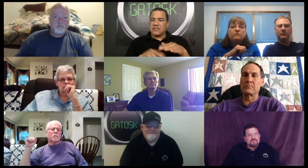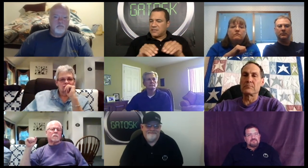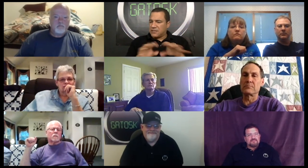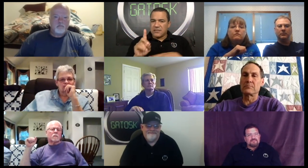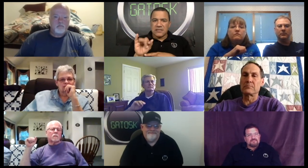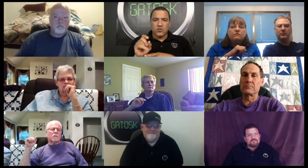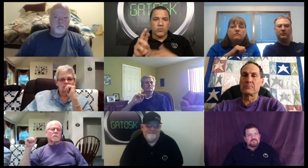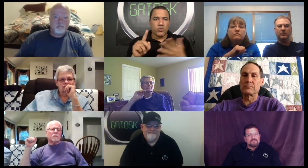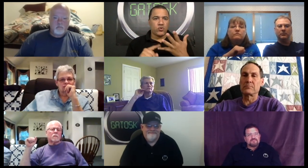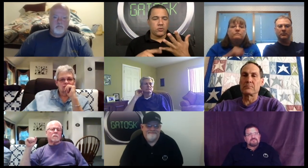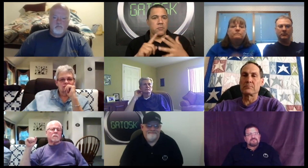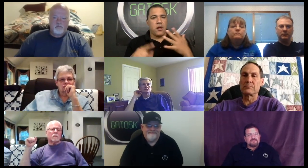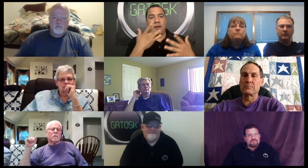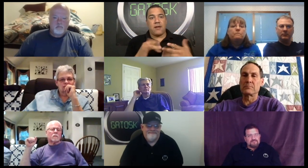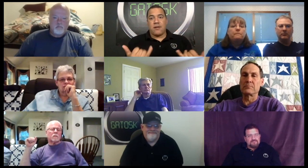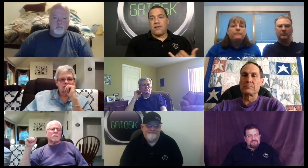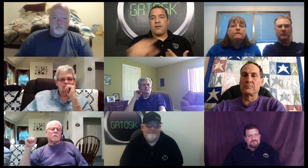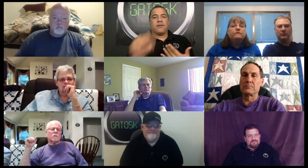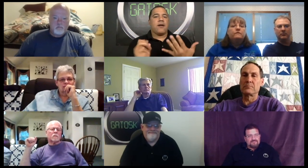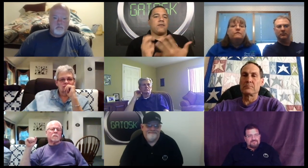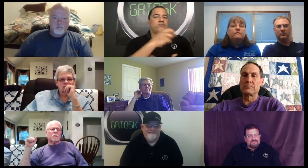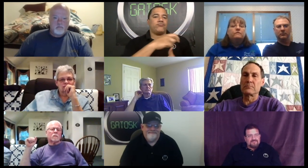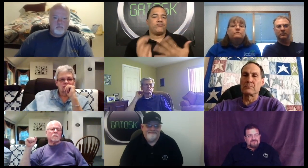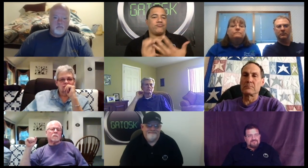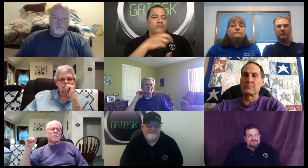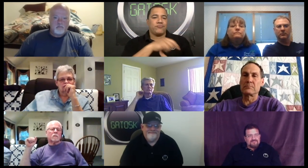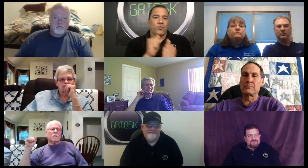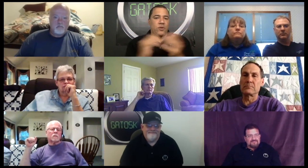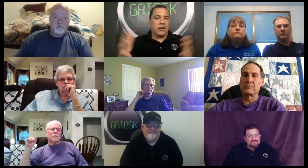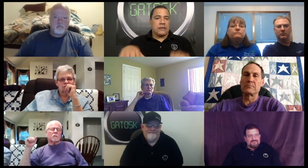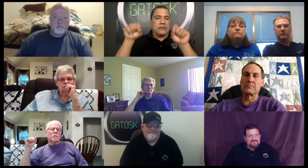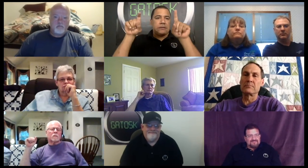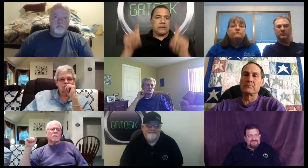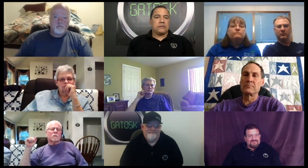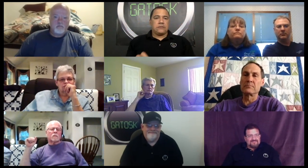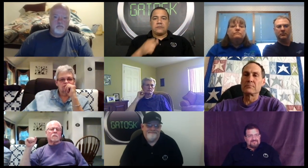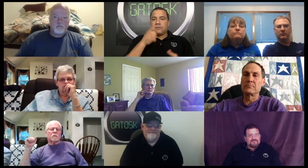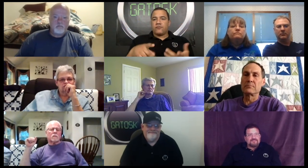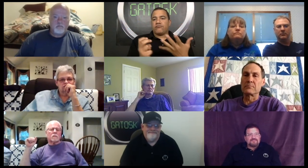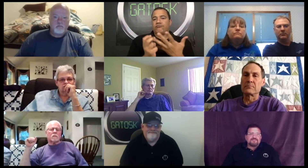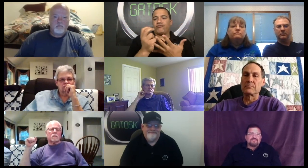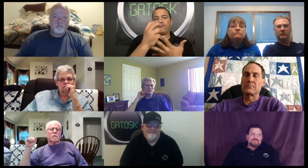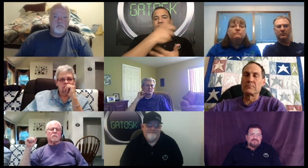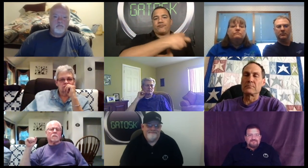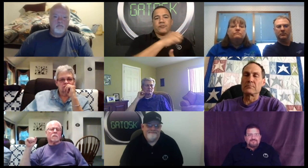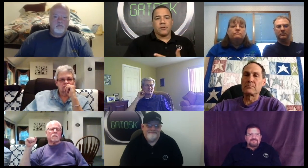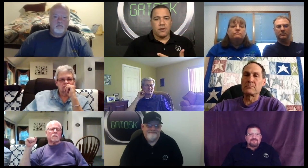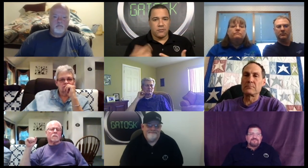that's like the basic distributor level. But luckily, you guys can move up without having to take the test at this time.